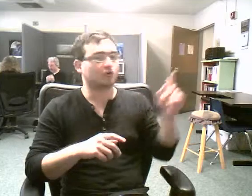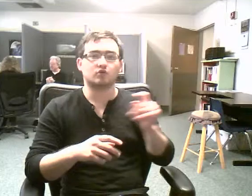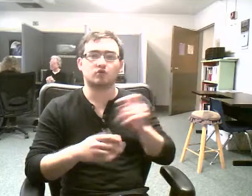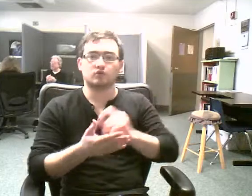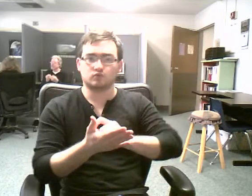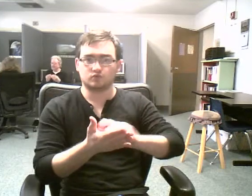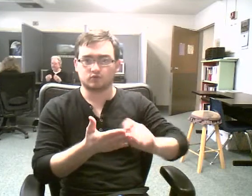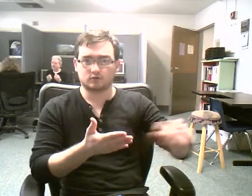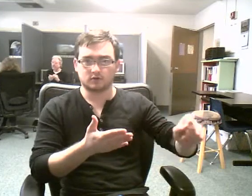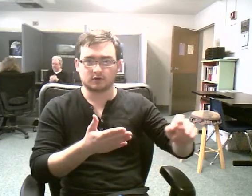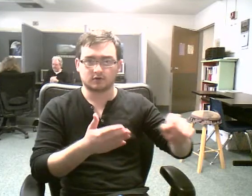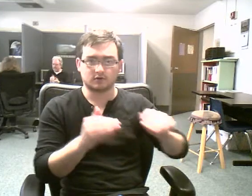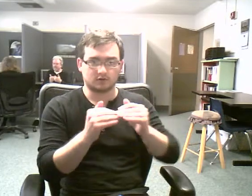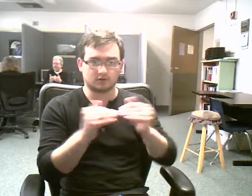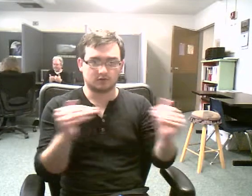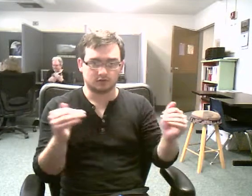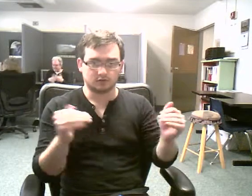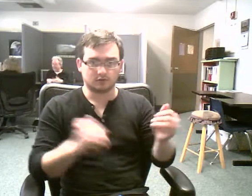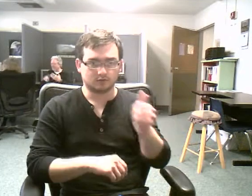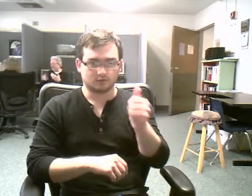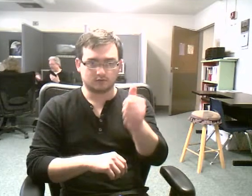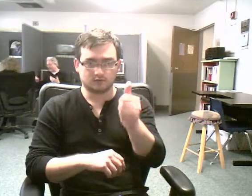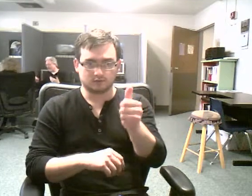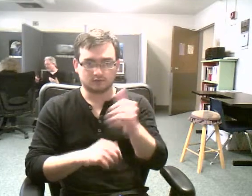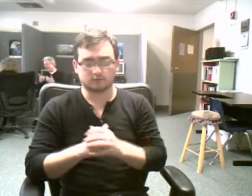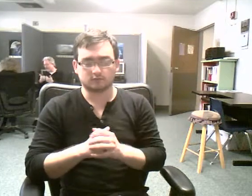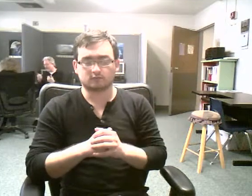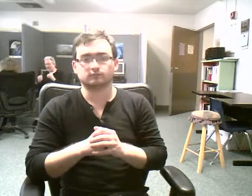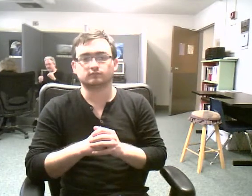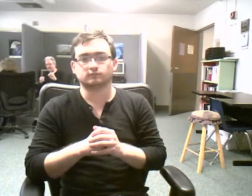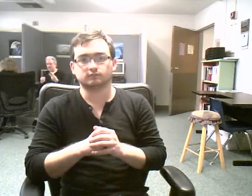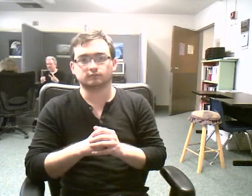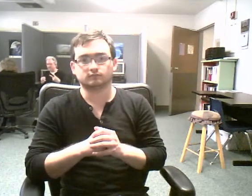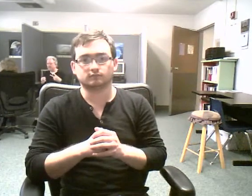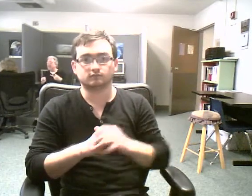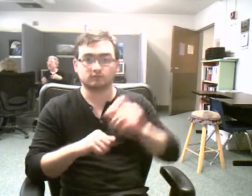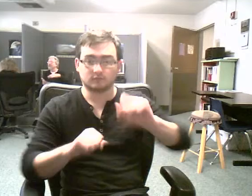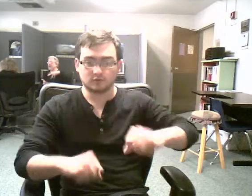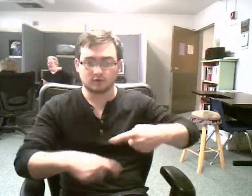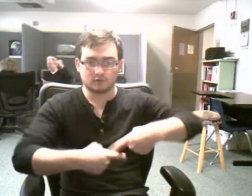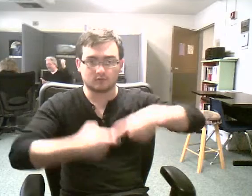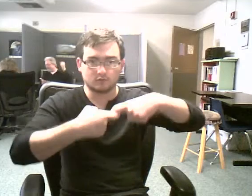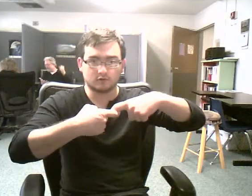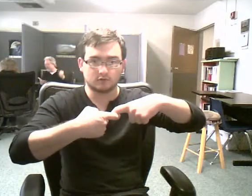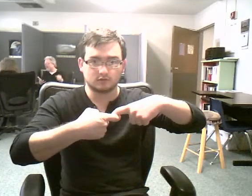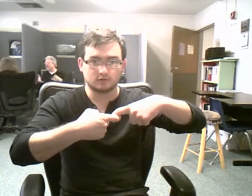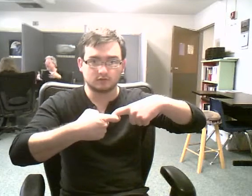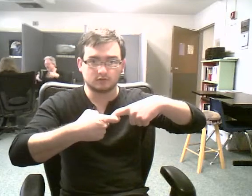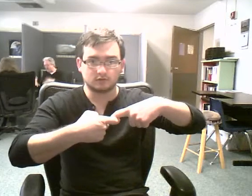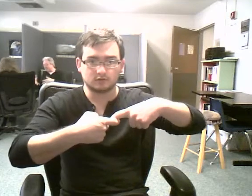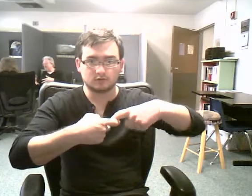own, and then check the answers. You can pause this lesson at any time.